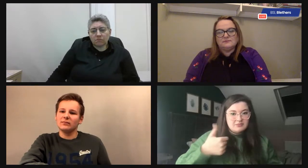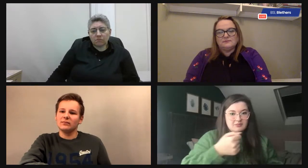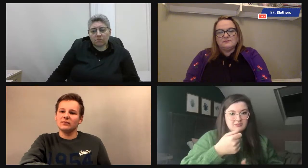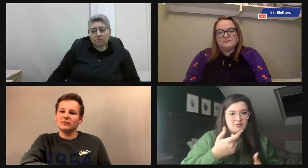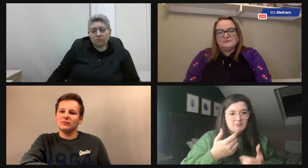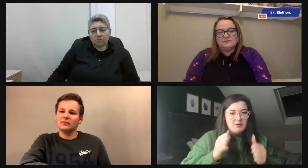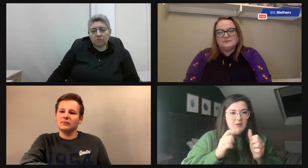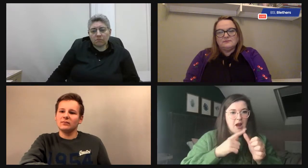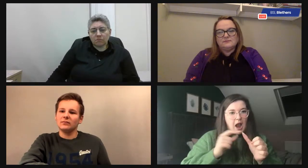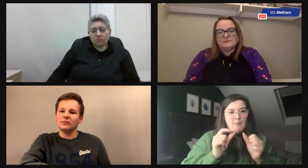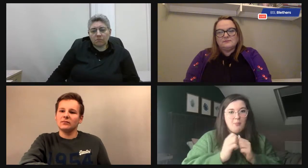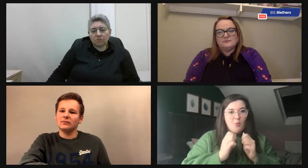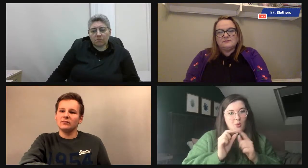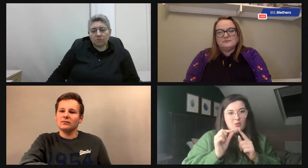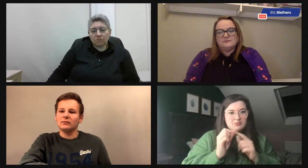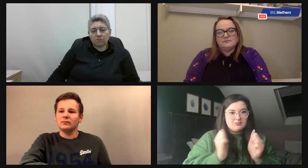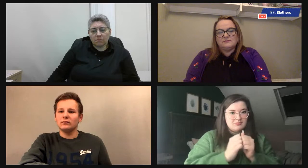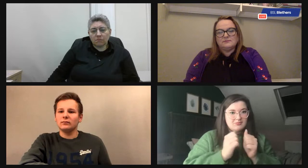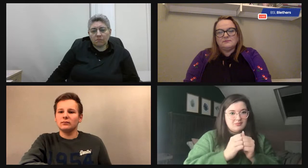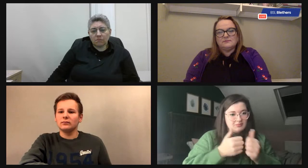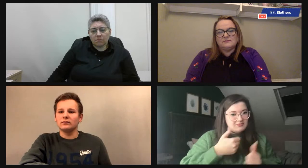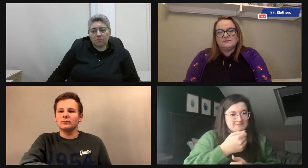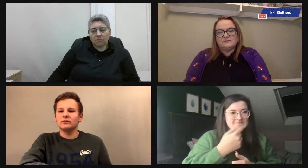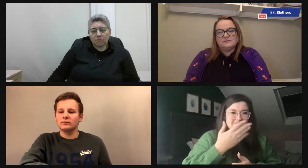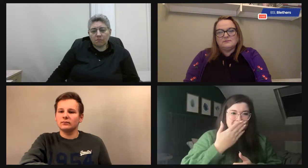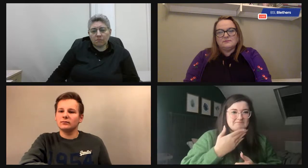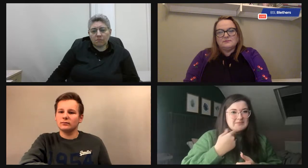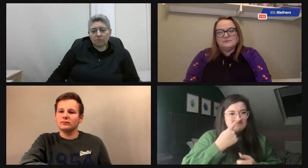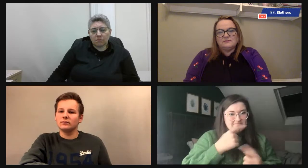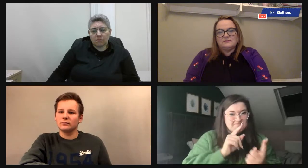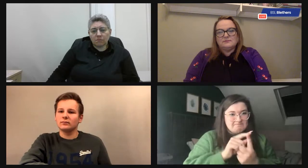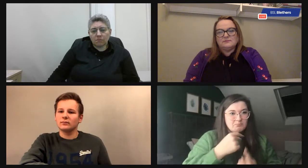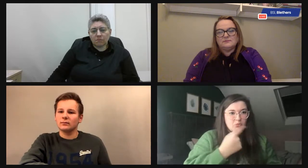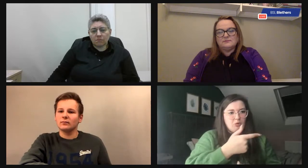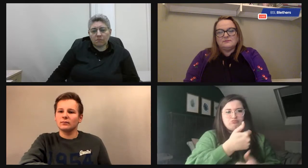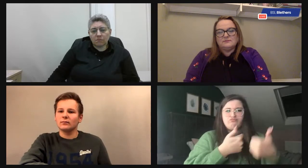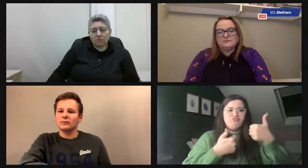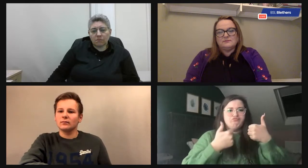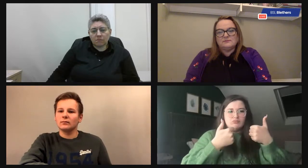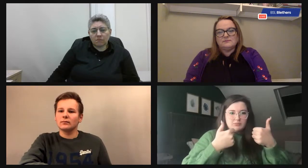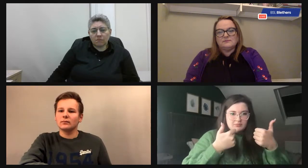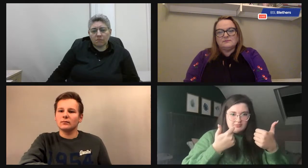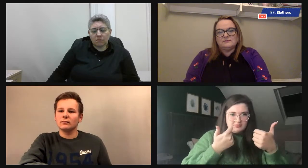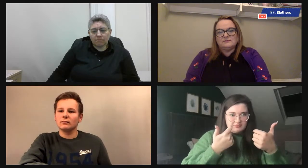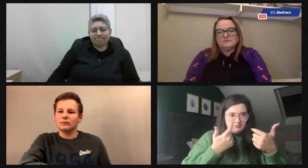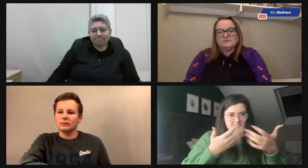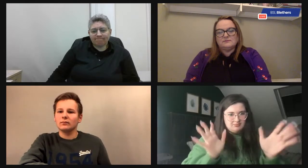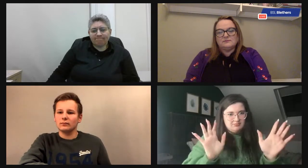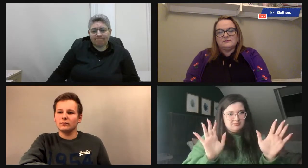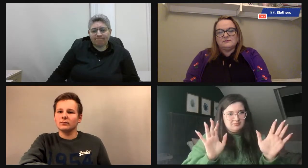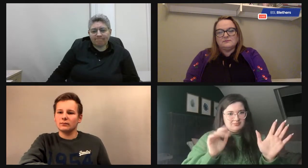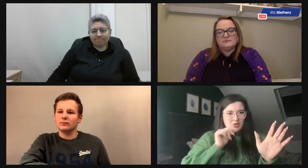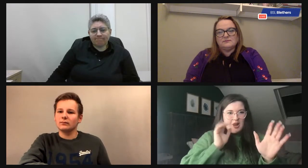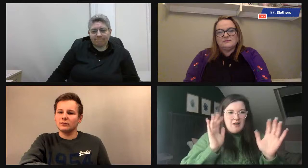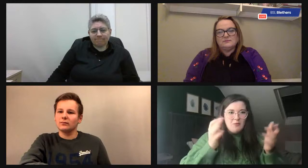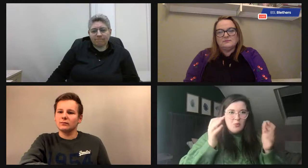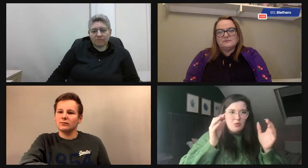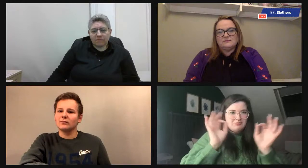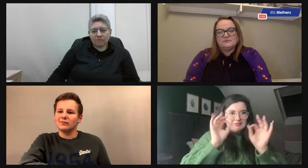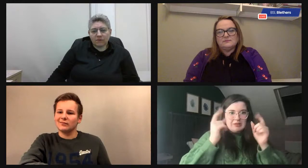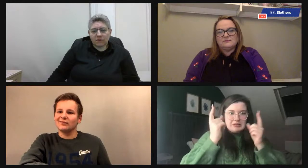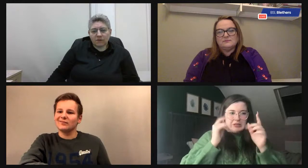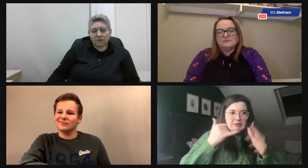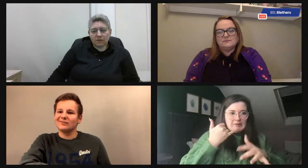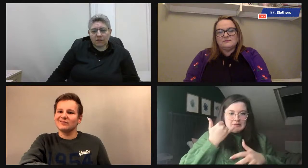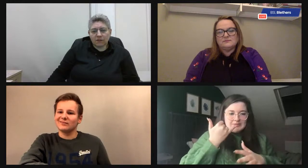things. So they would say things like, you can contact us by text, but you're asking us to do that in our